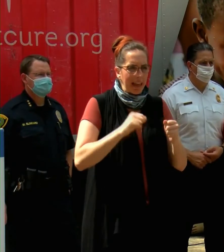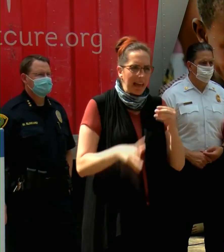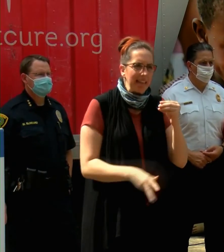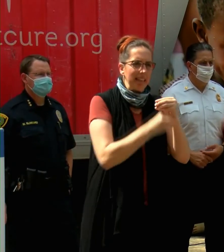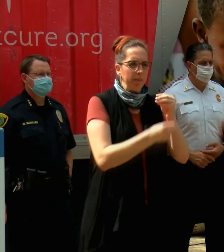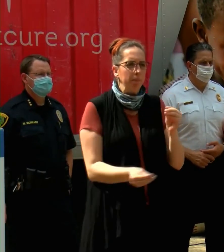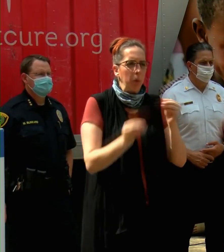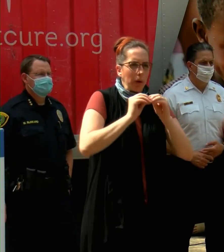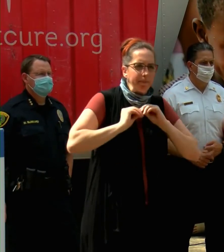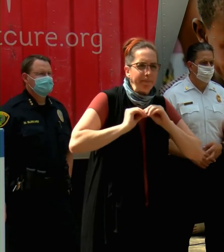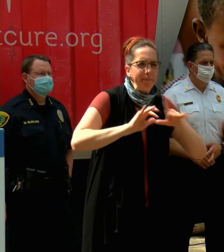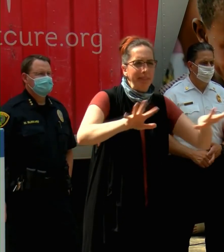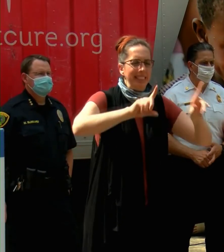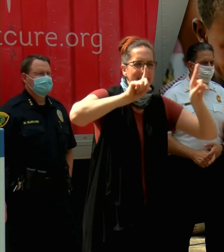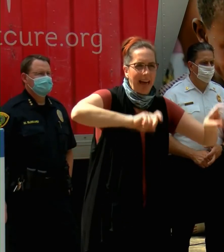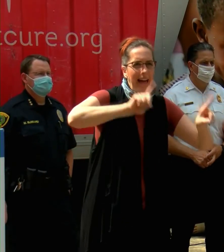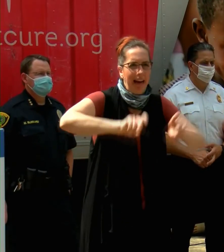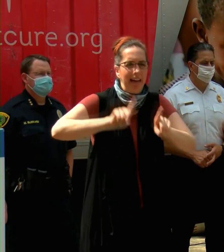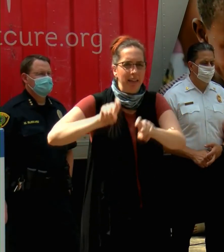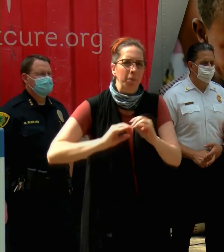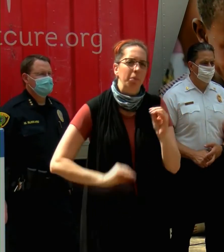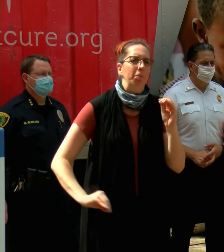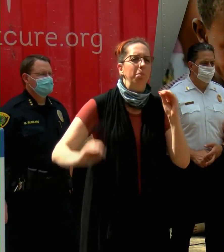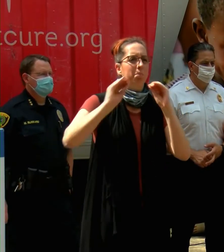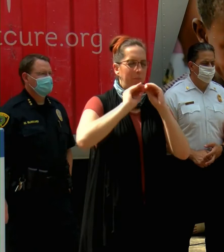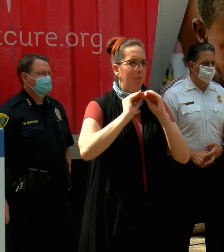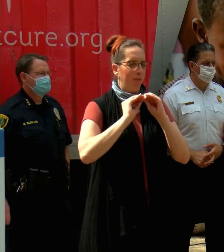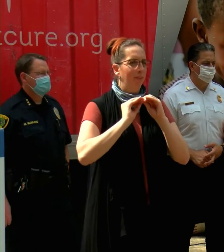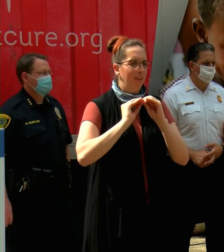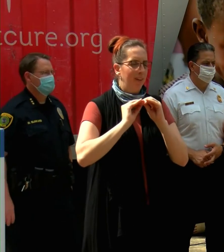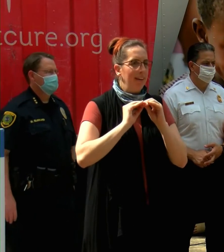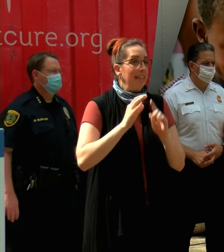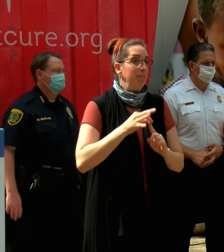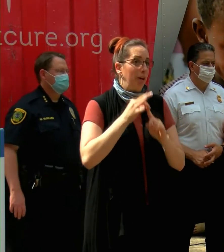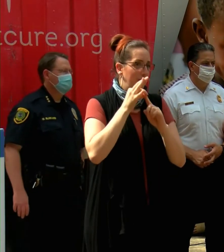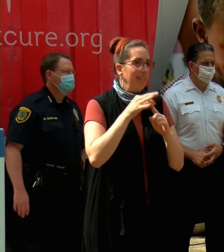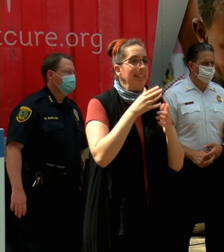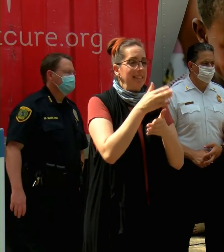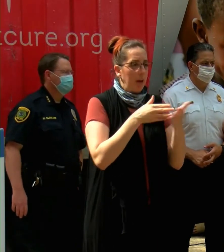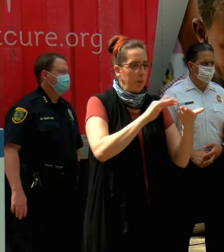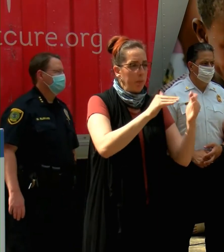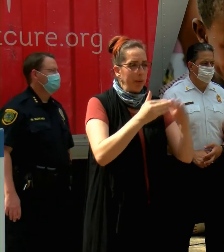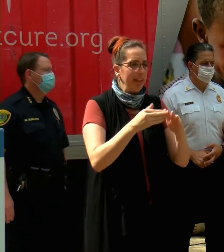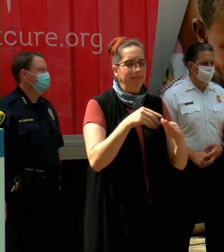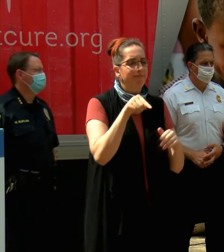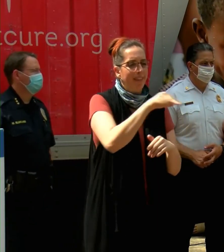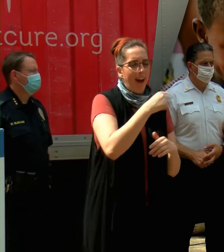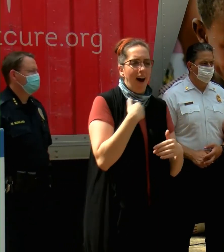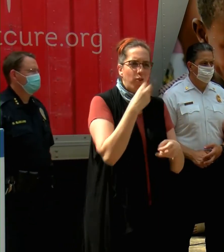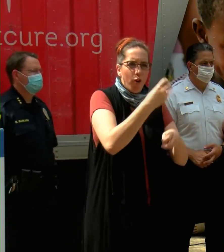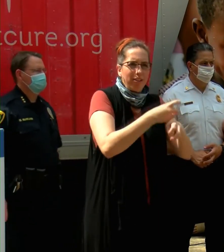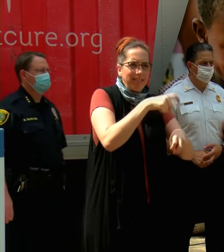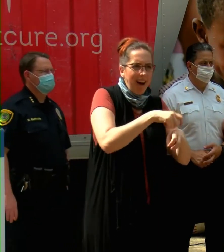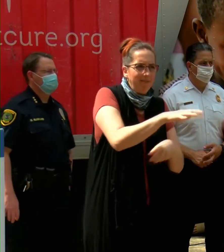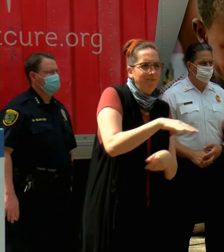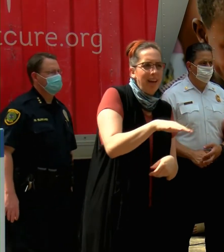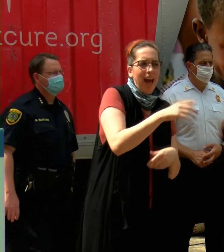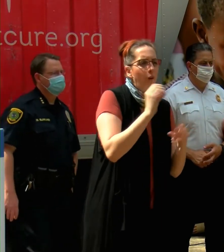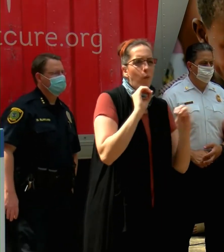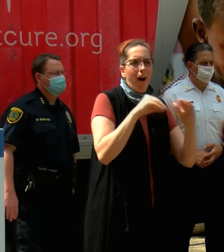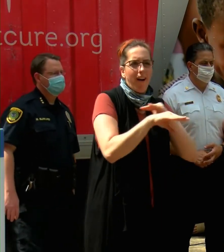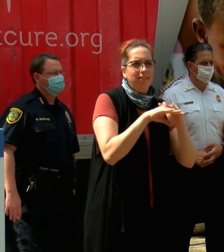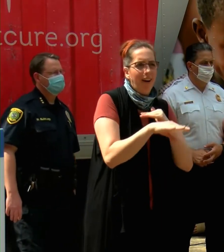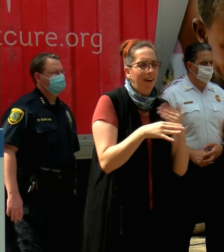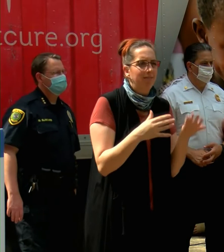extend our testing capabilities, especially in communities where people are having a difficult time because of